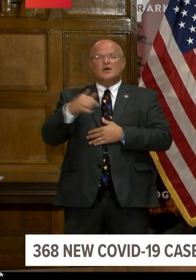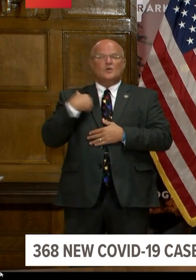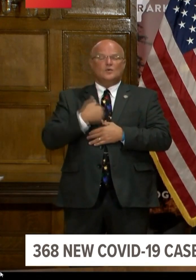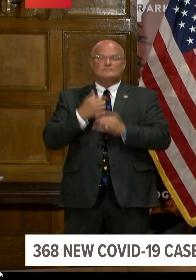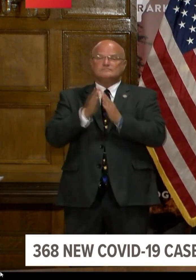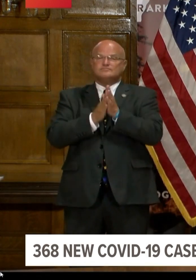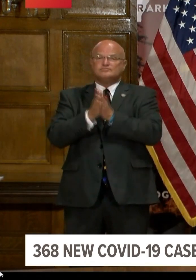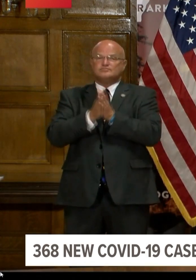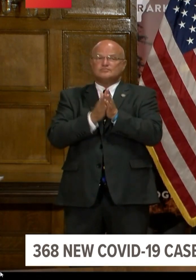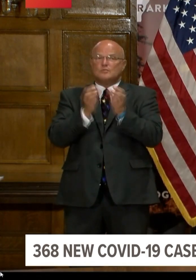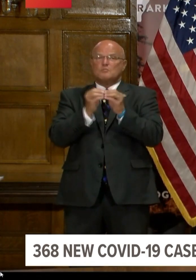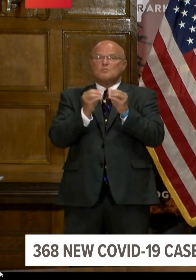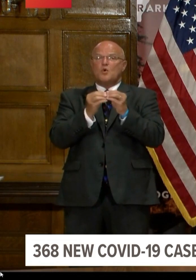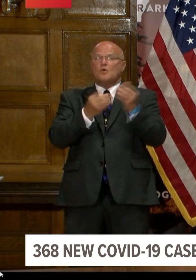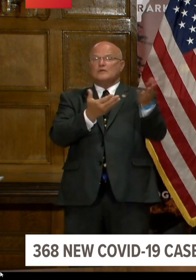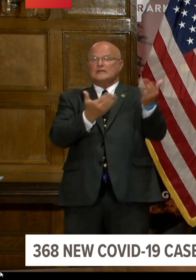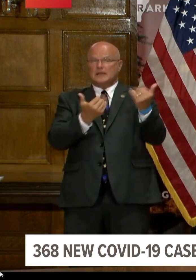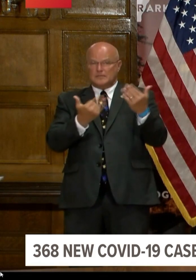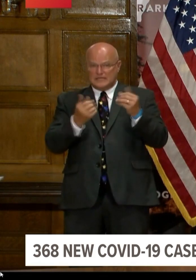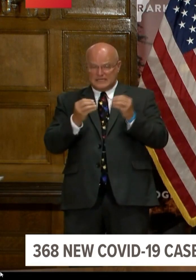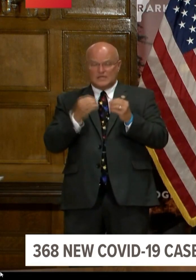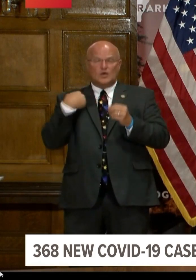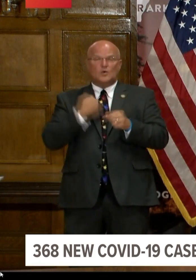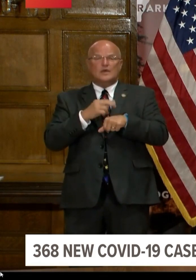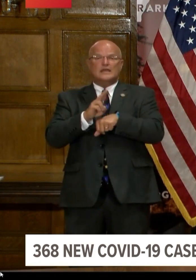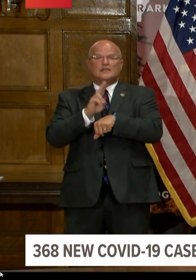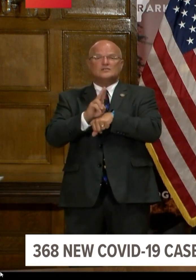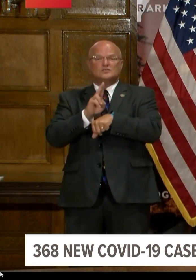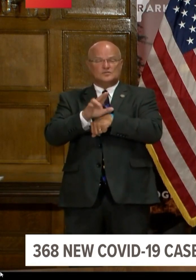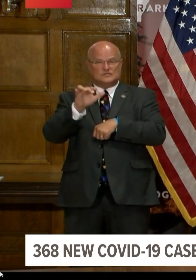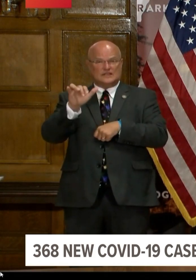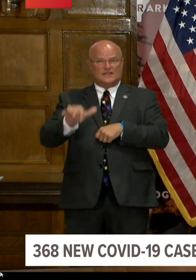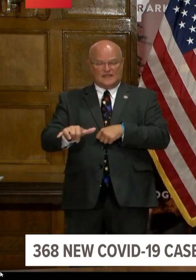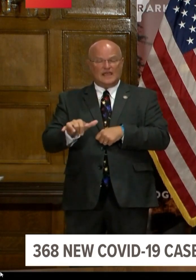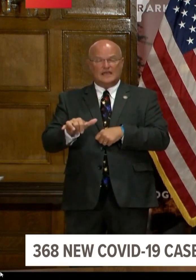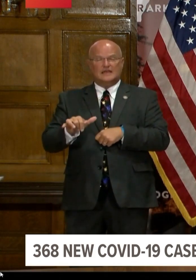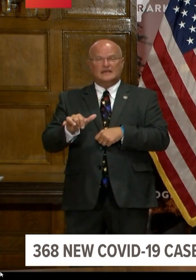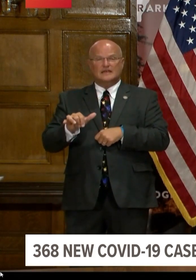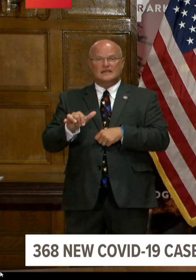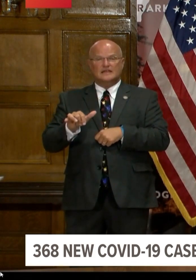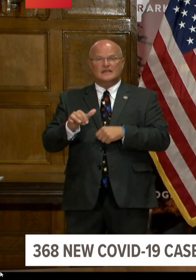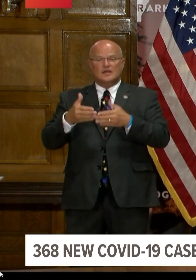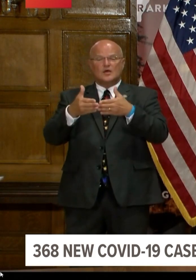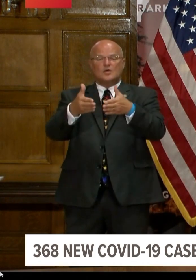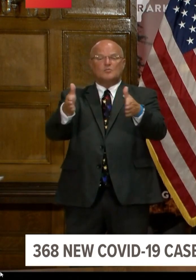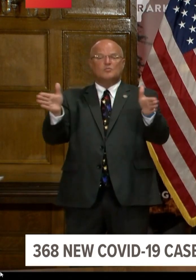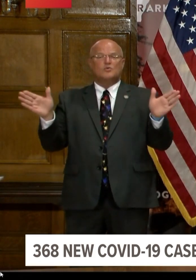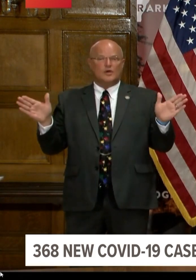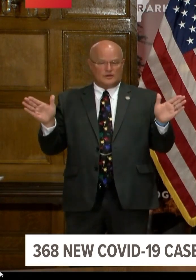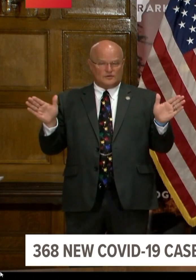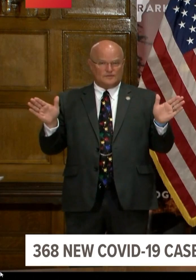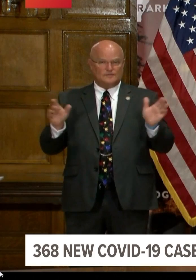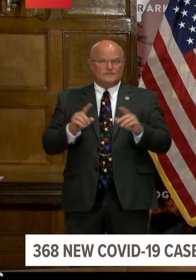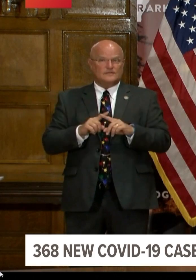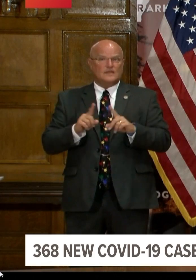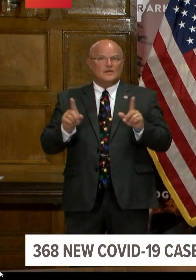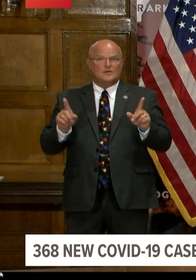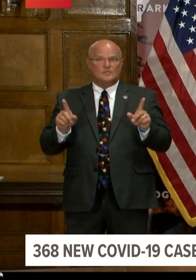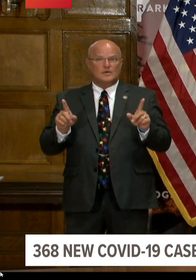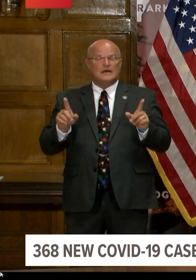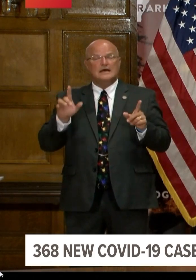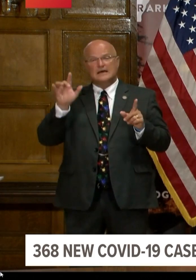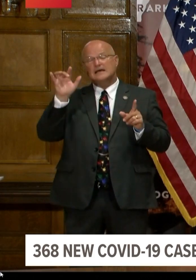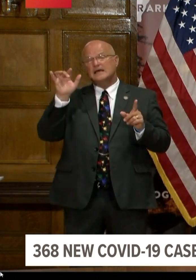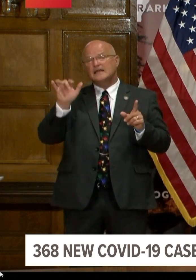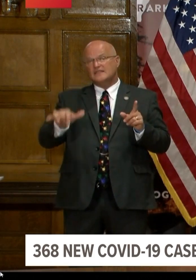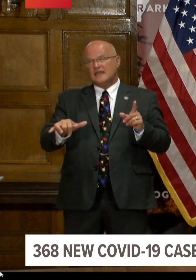anxious to receive more so that we can utilize that in a broader way, but that